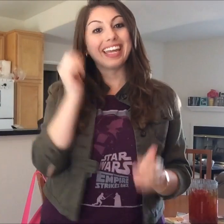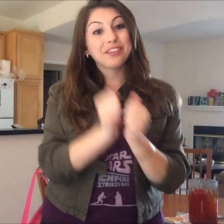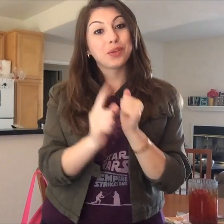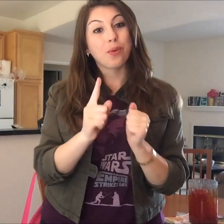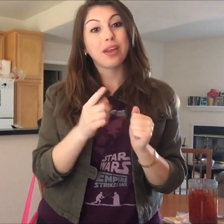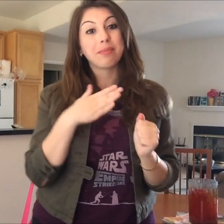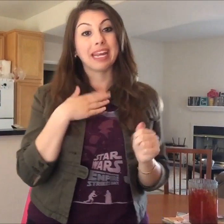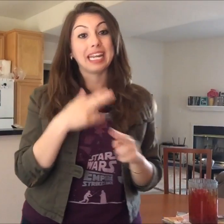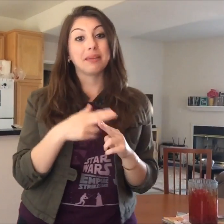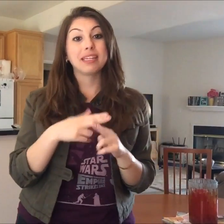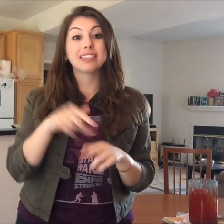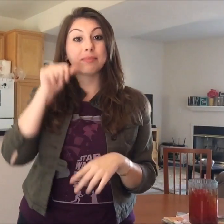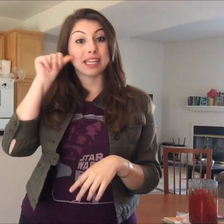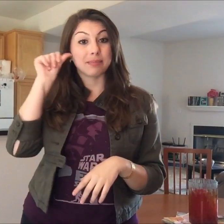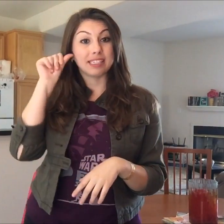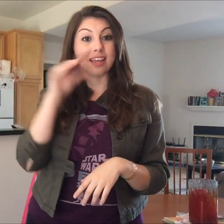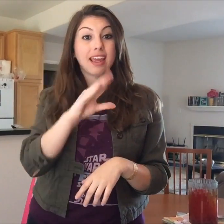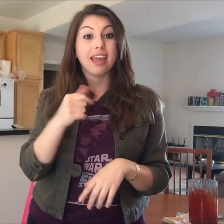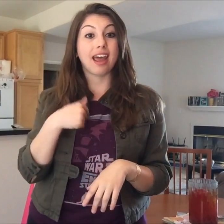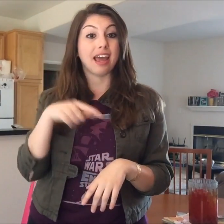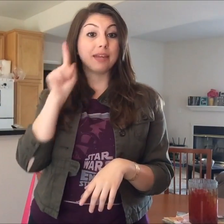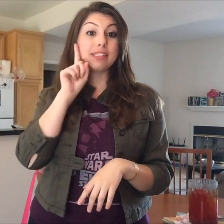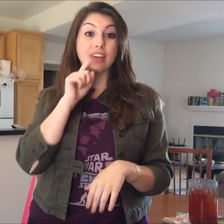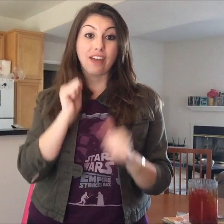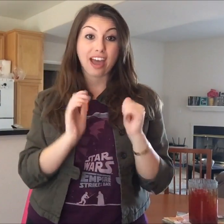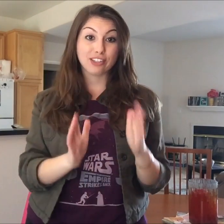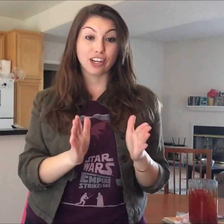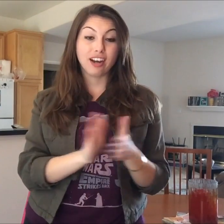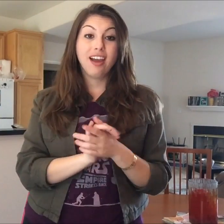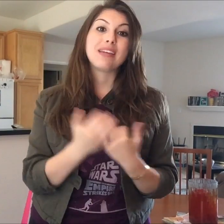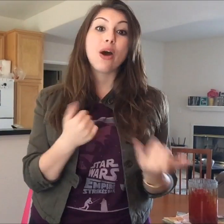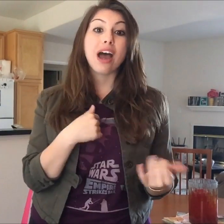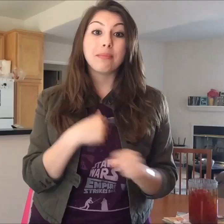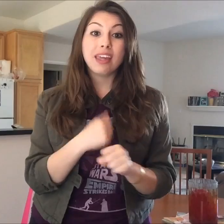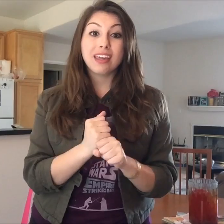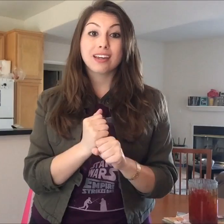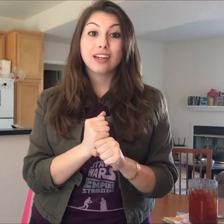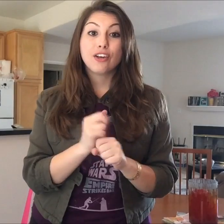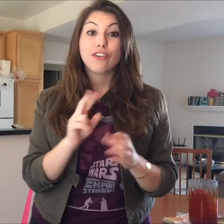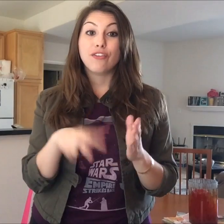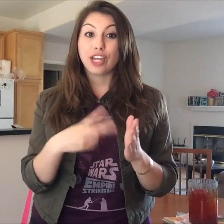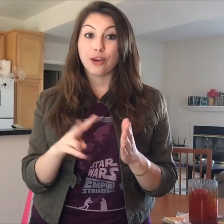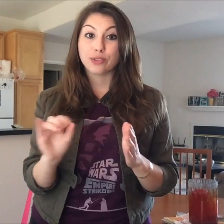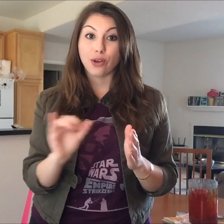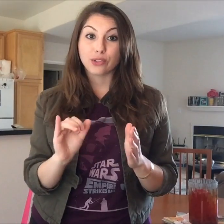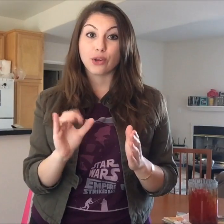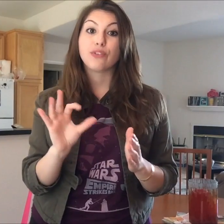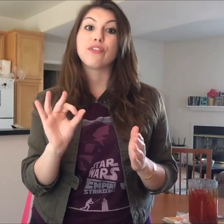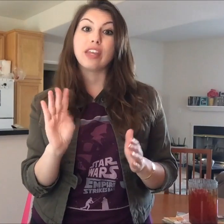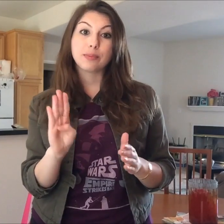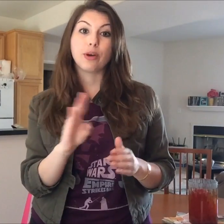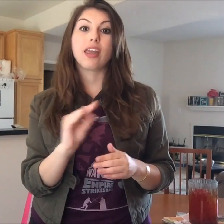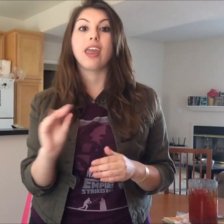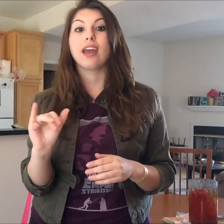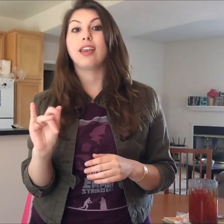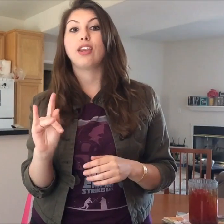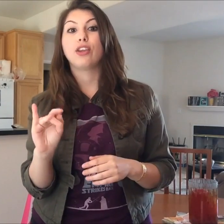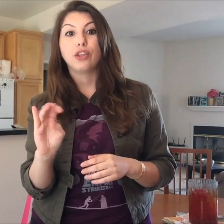Hey everyone, my name is Amanda McDonough and I am a deaf actor. Now I make videos also for Facebook and